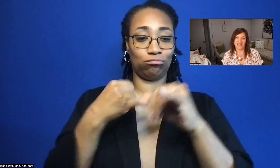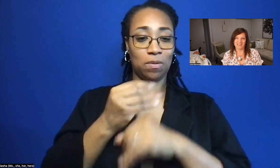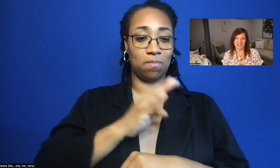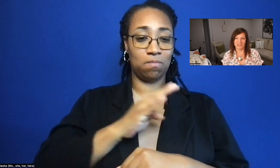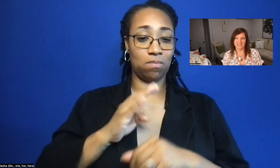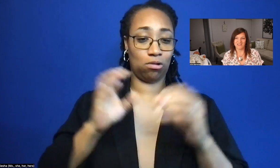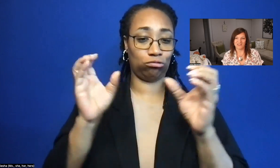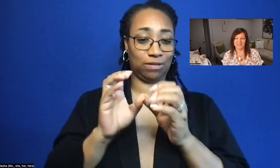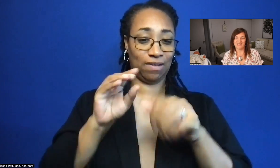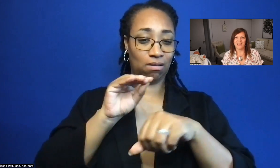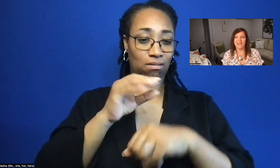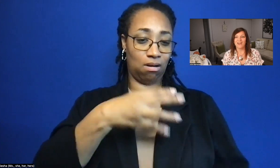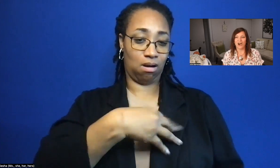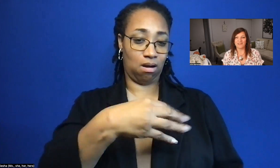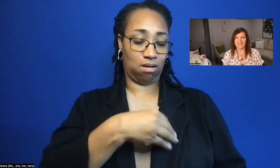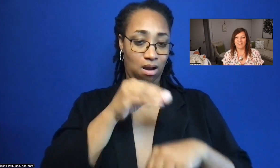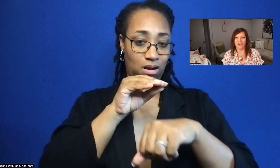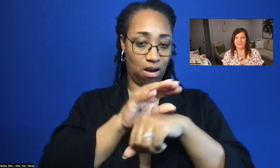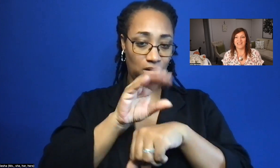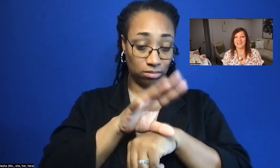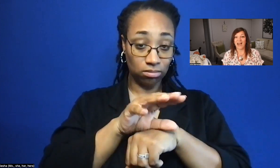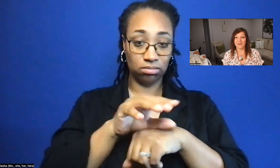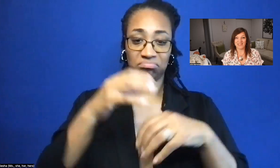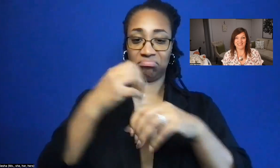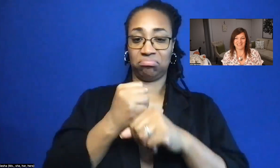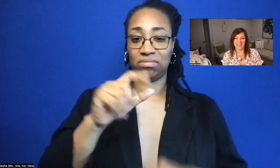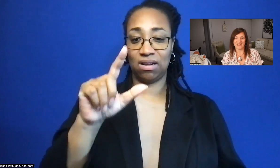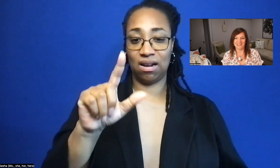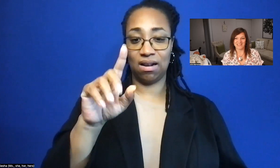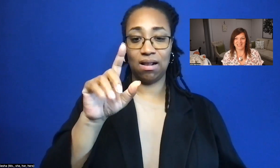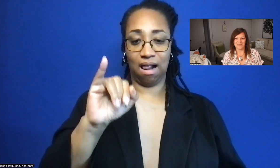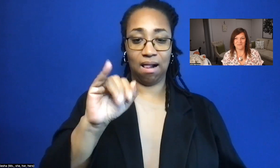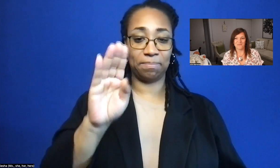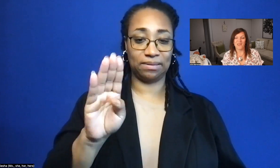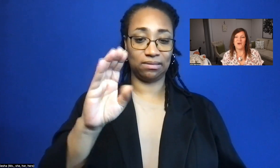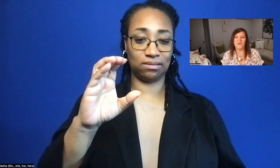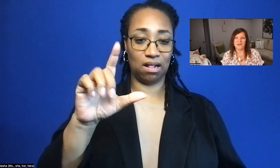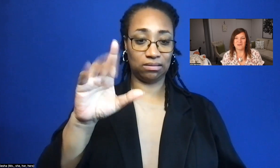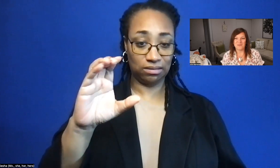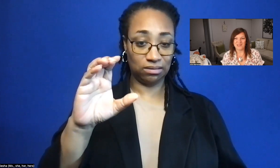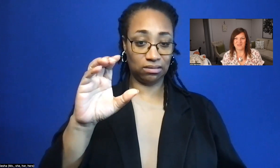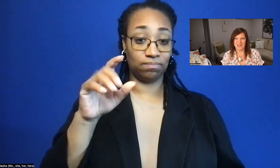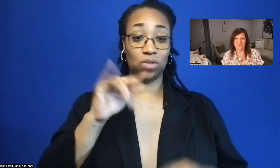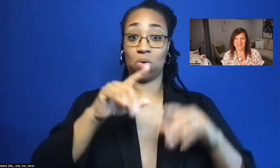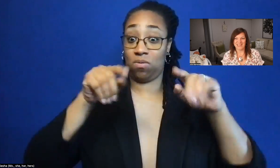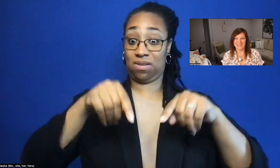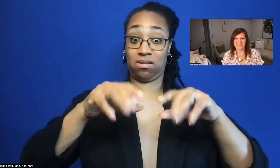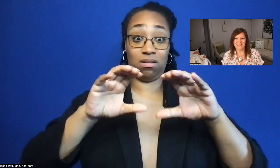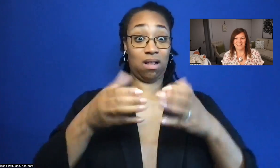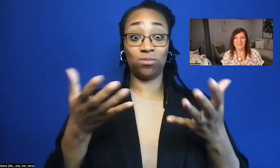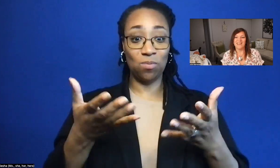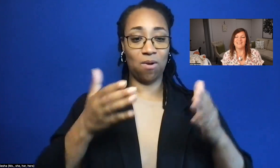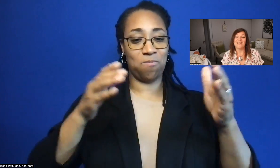certified lactation consultant, commonly called an IBCLC. Welcome to Breastfeeding